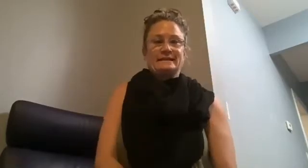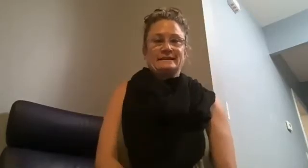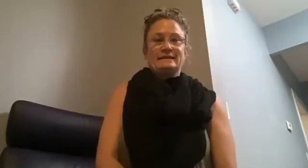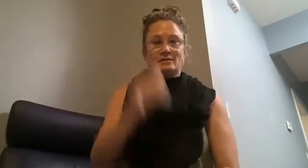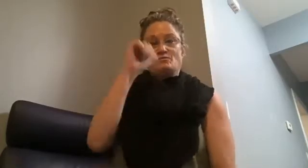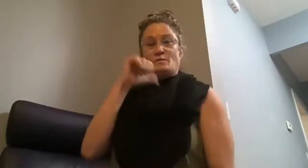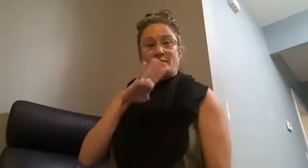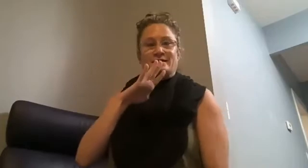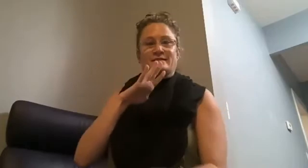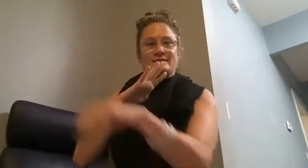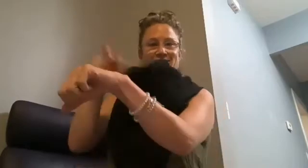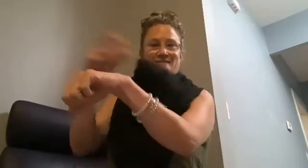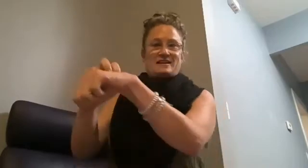who was really enjoying my talk but could not hear it.